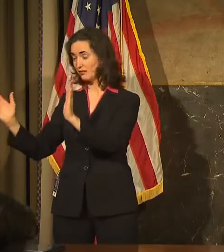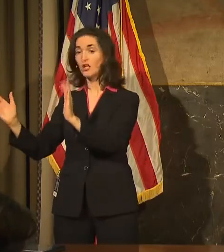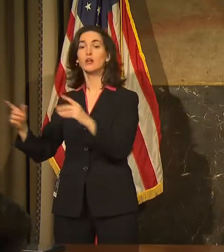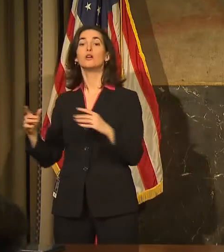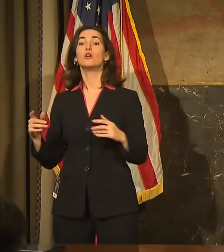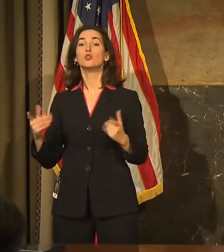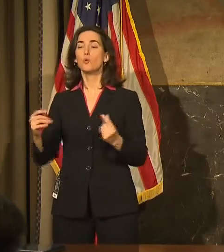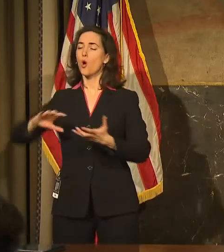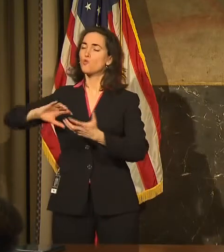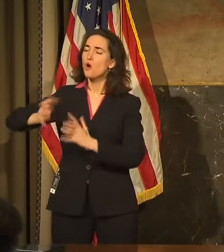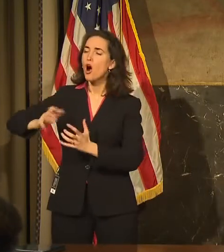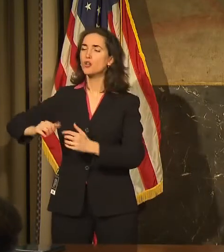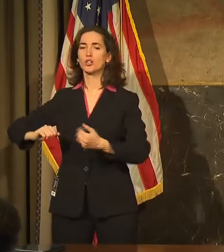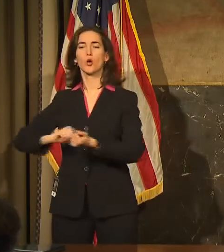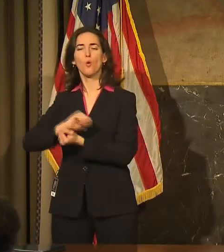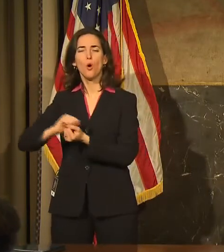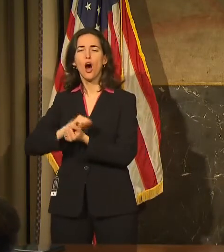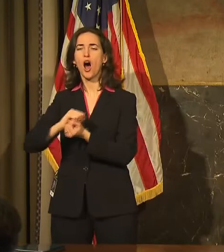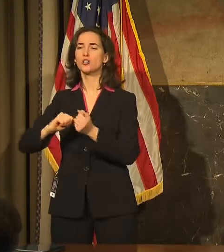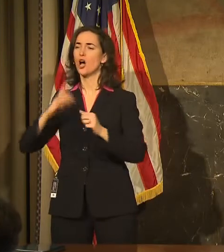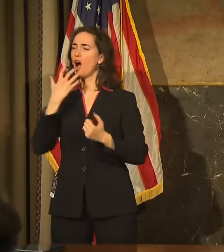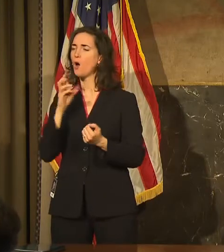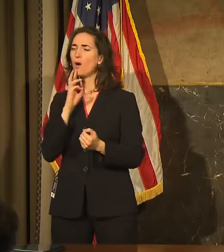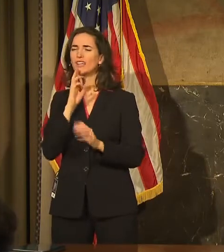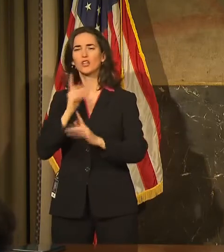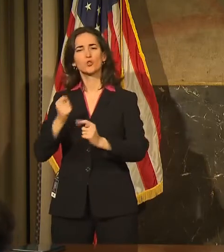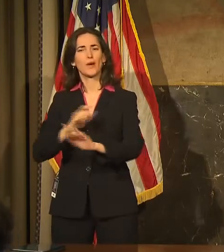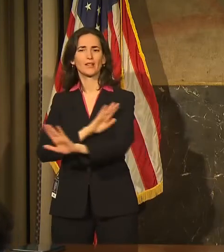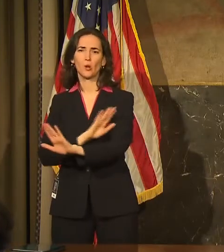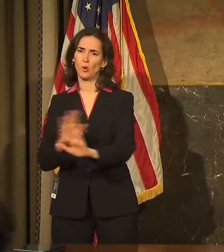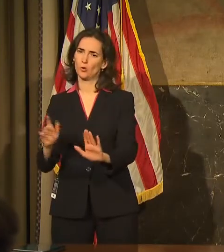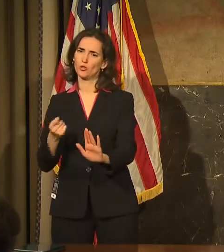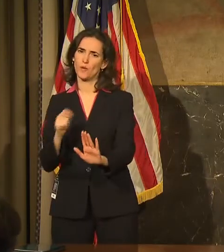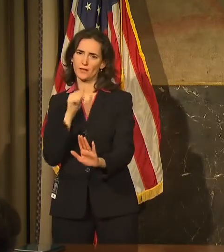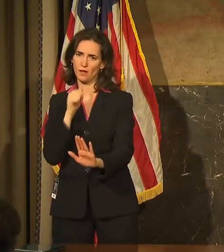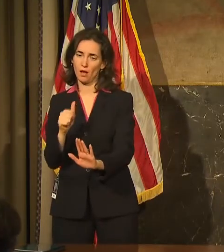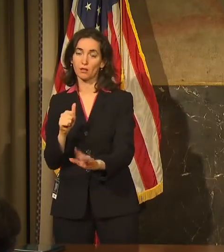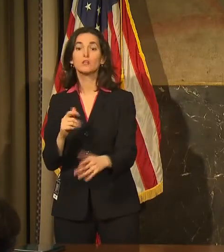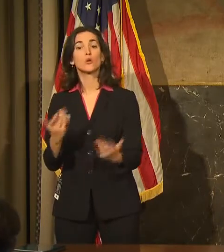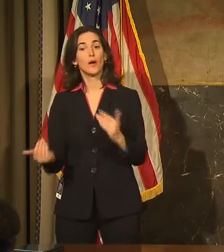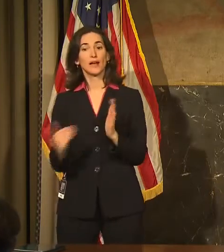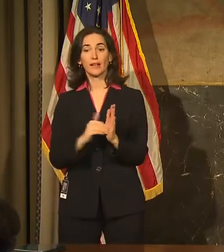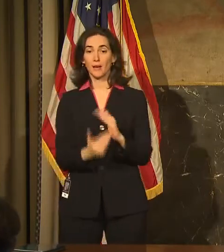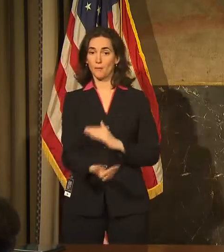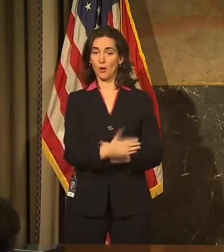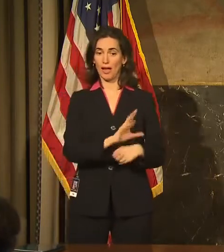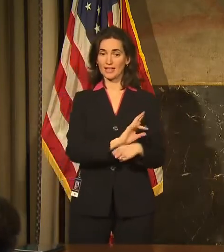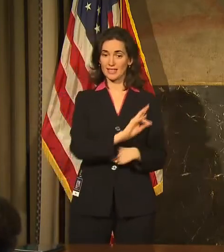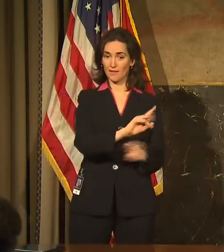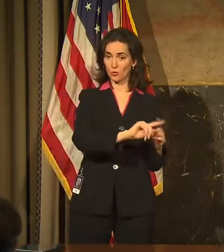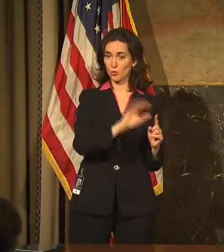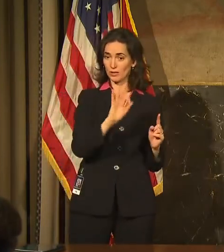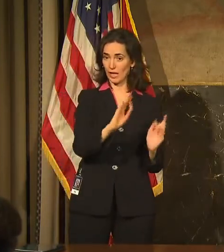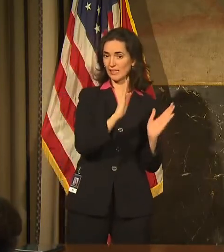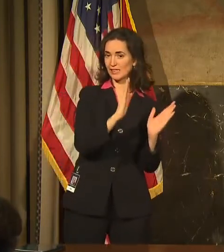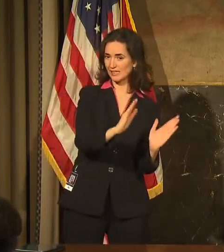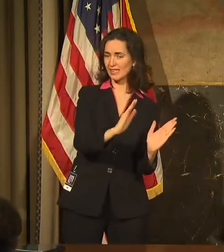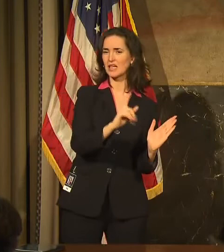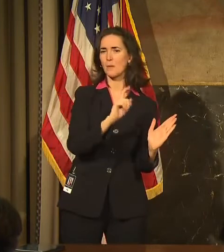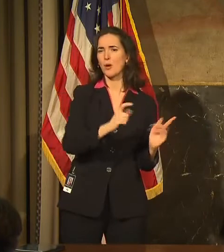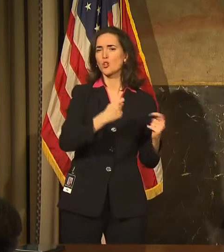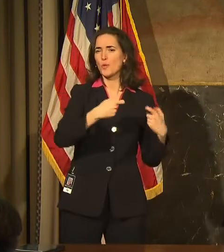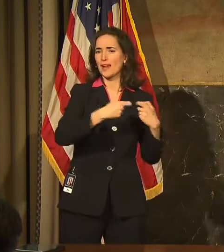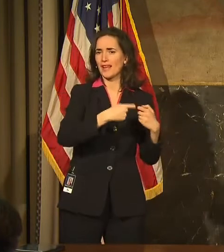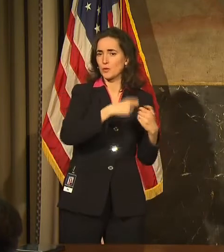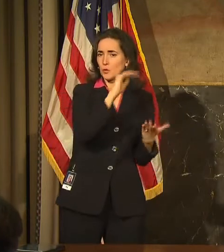water. But it's 7 to 9 a.m. in the morning, 7 to 10 p.m. at night, and that's going to remain in effect